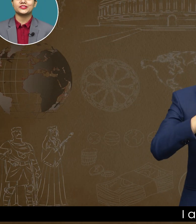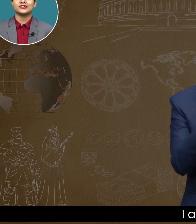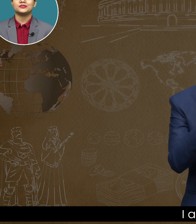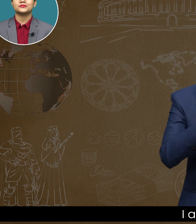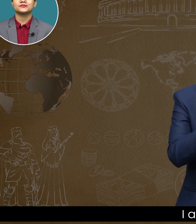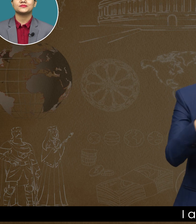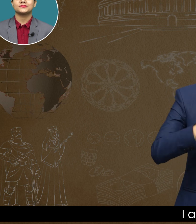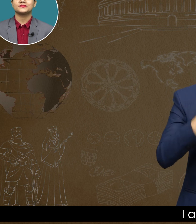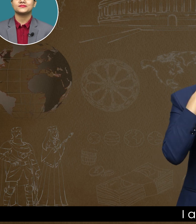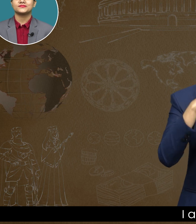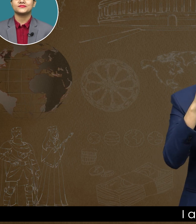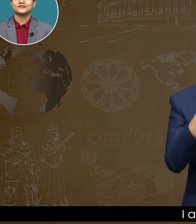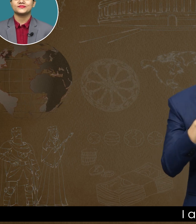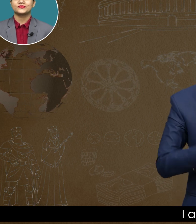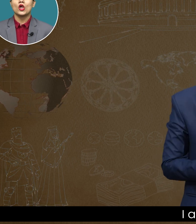Shushmita.